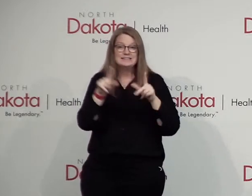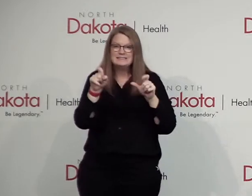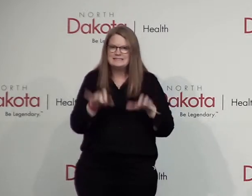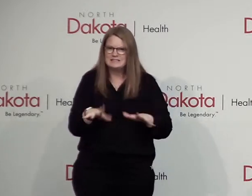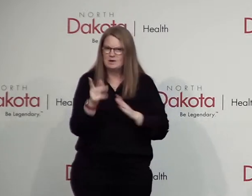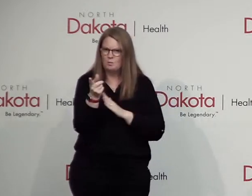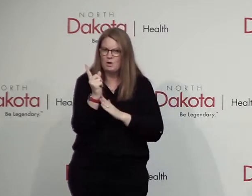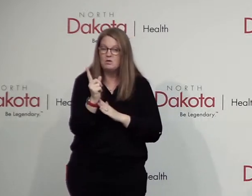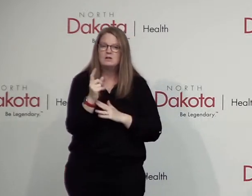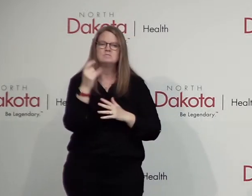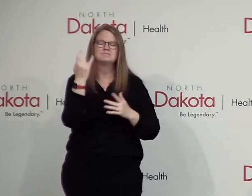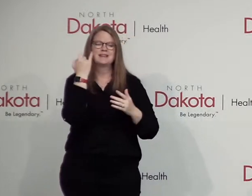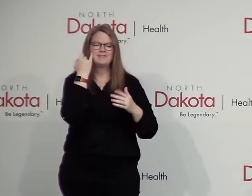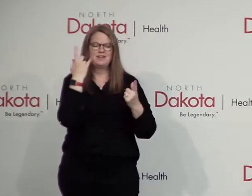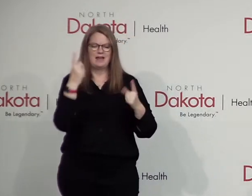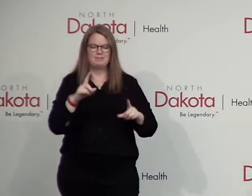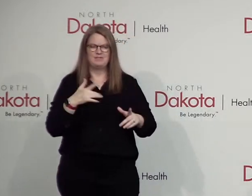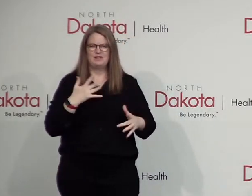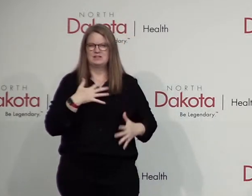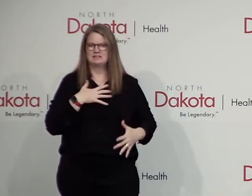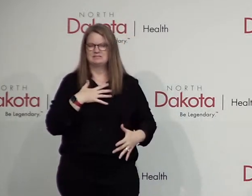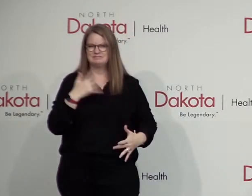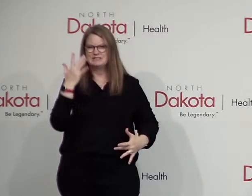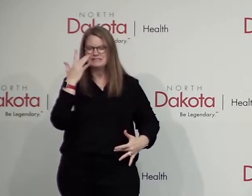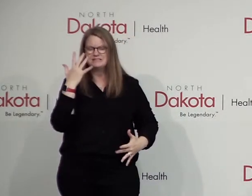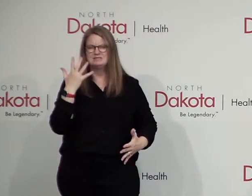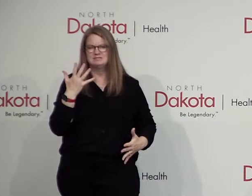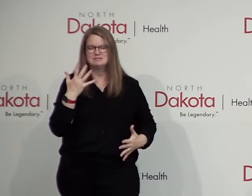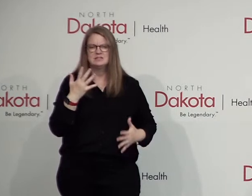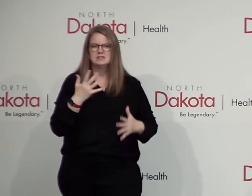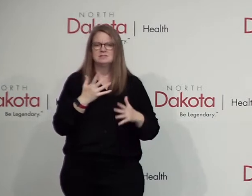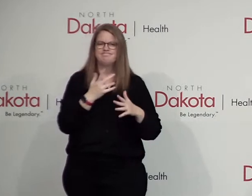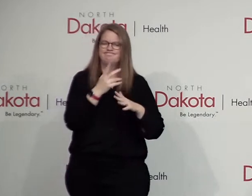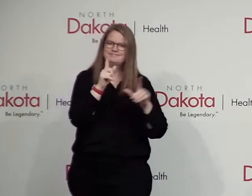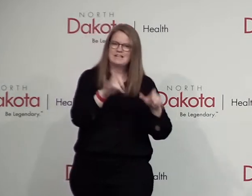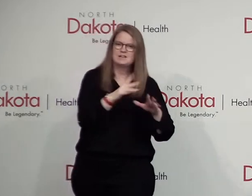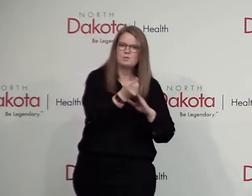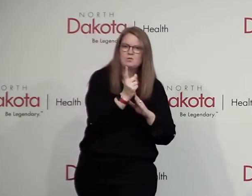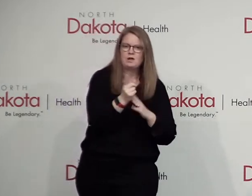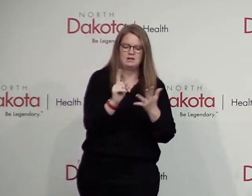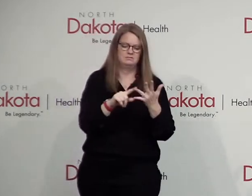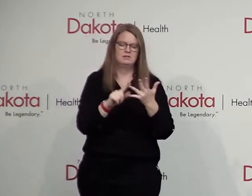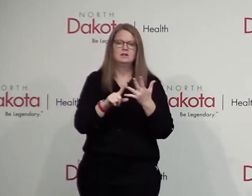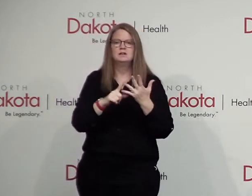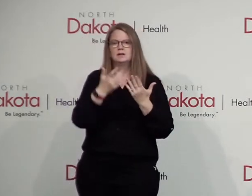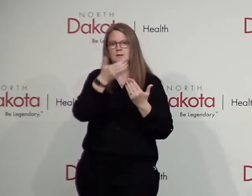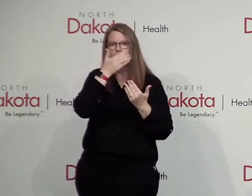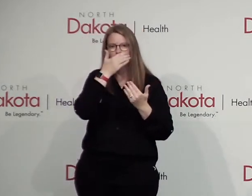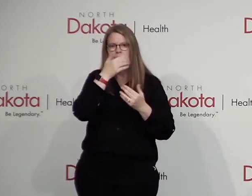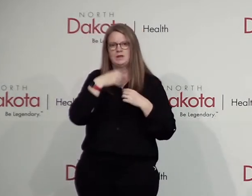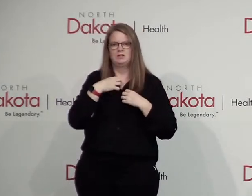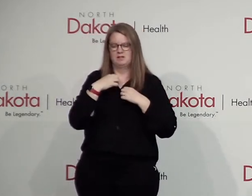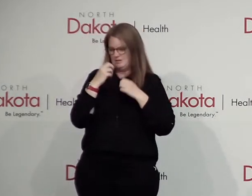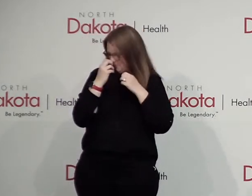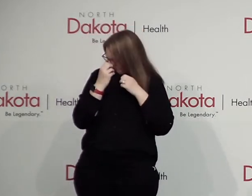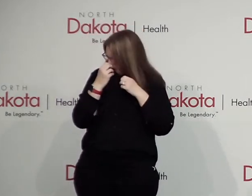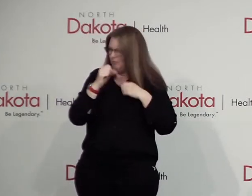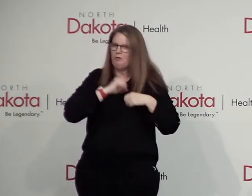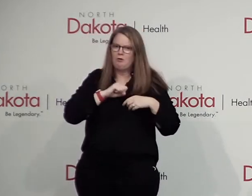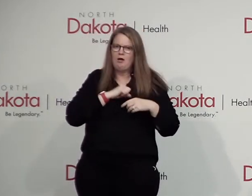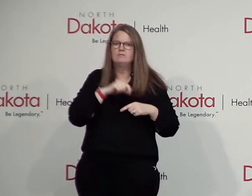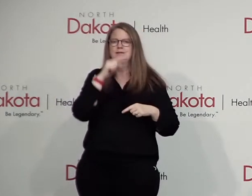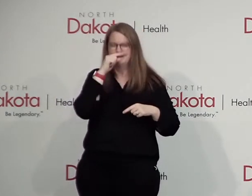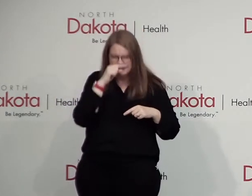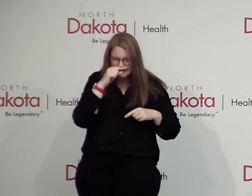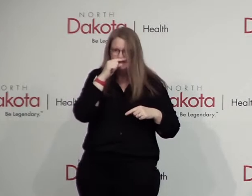have symptoms, hand washing, staying home when you're sick, covering your coughs and sneezes, and then for flu, there